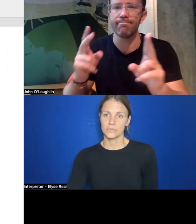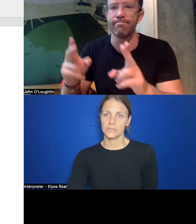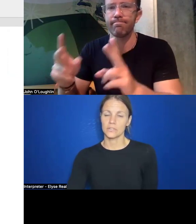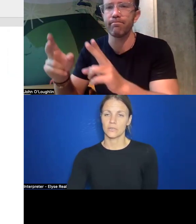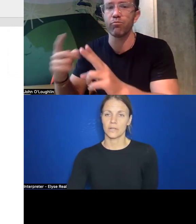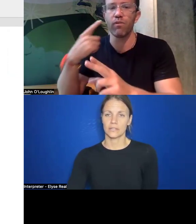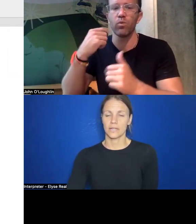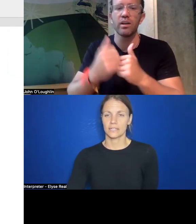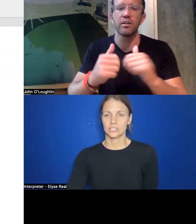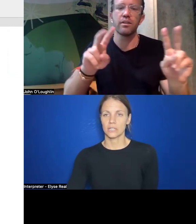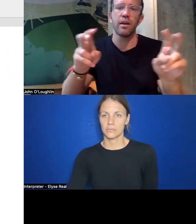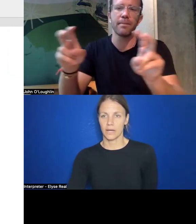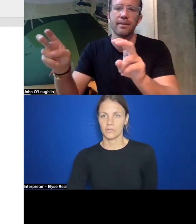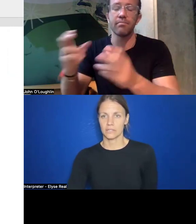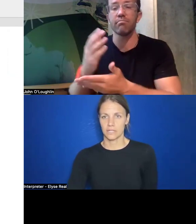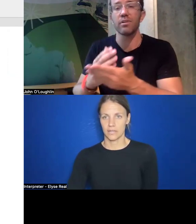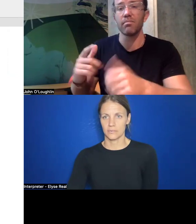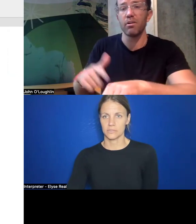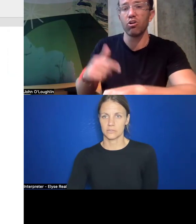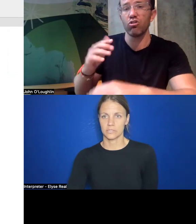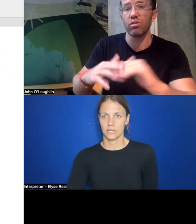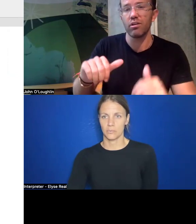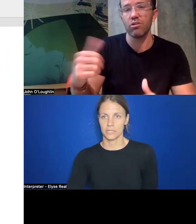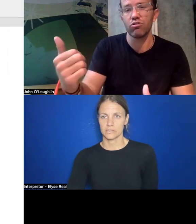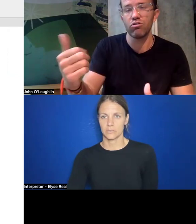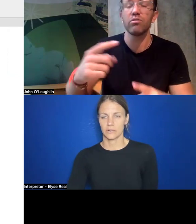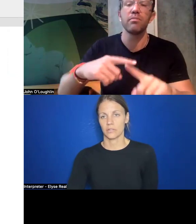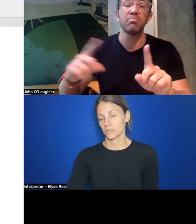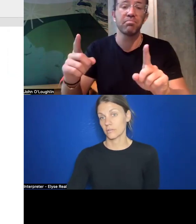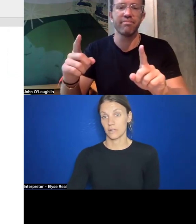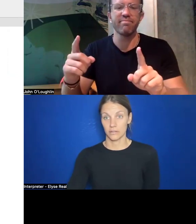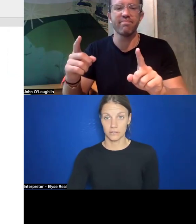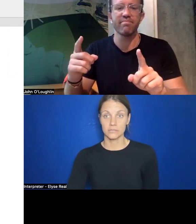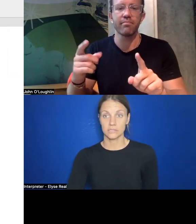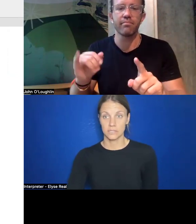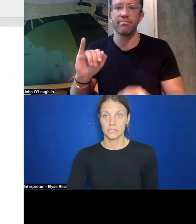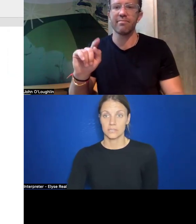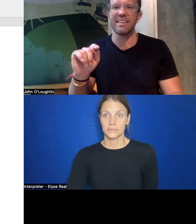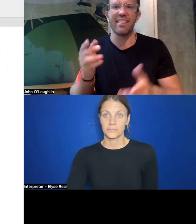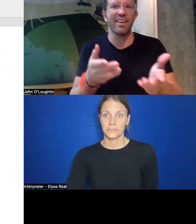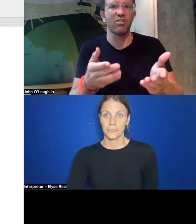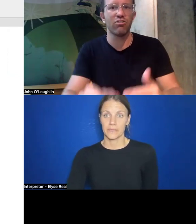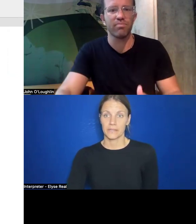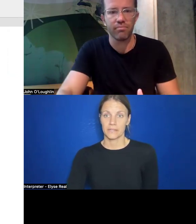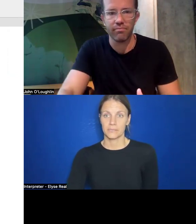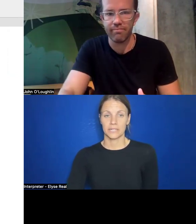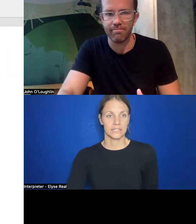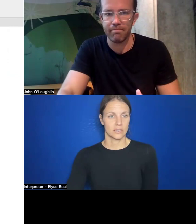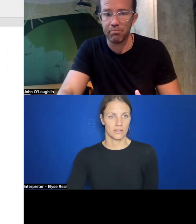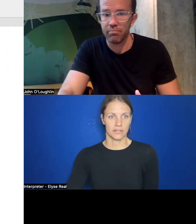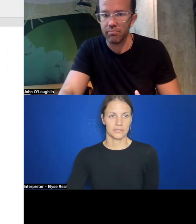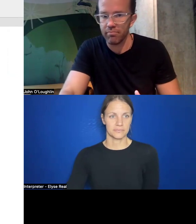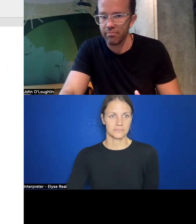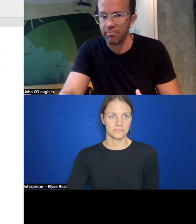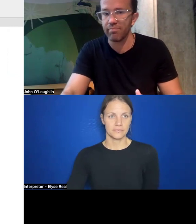kind of chunk them out in time. There'll be topics, some are longer than others, but it's